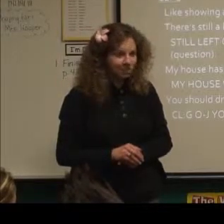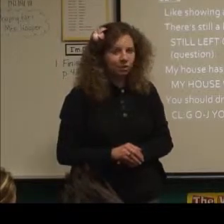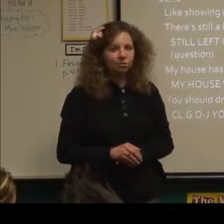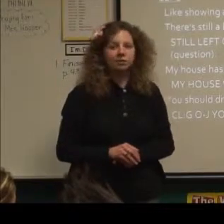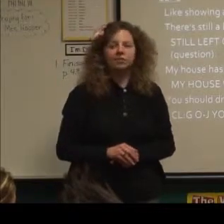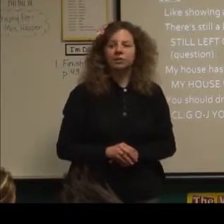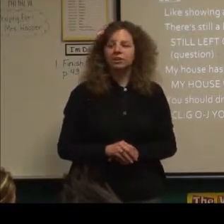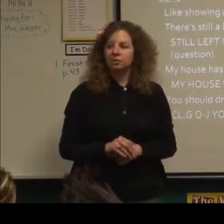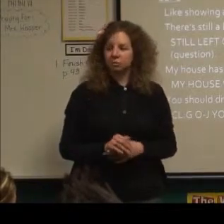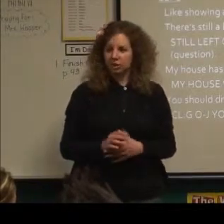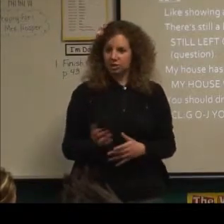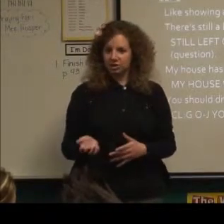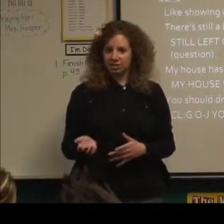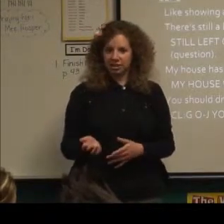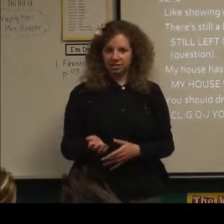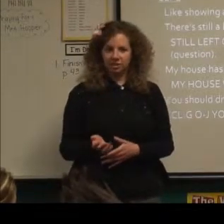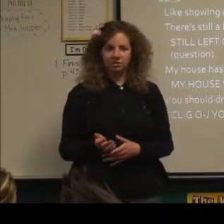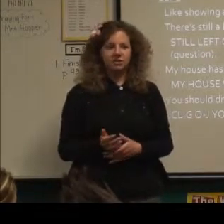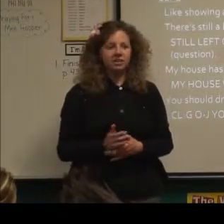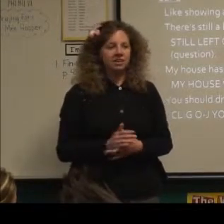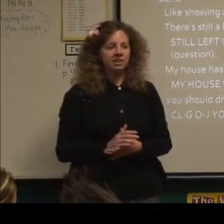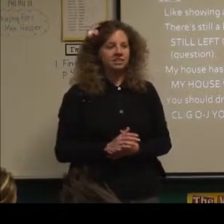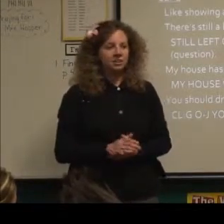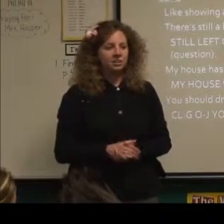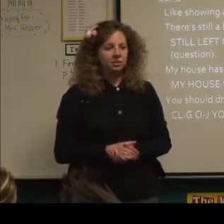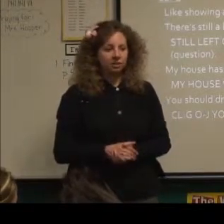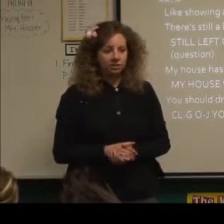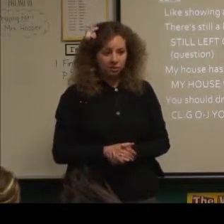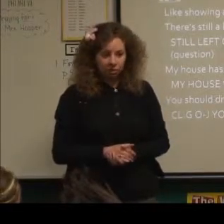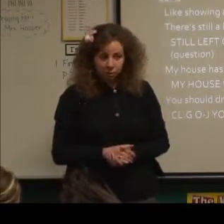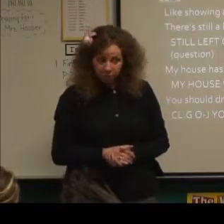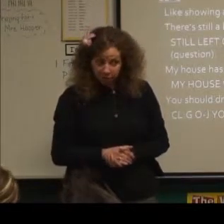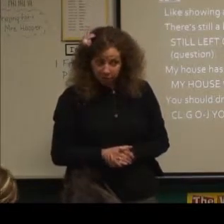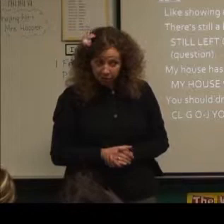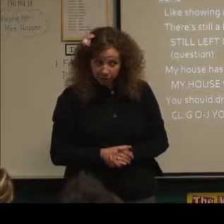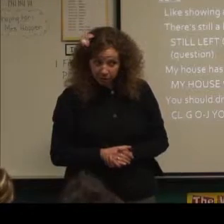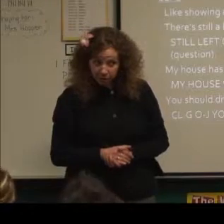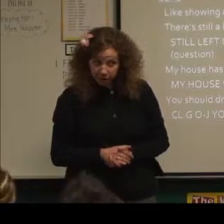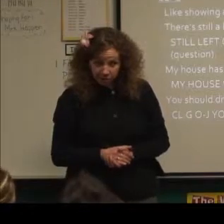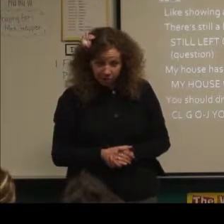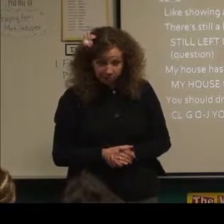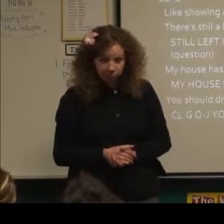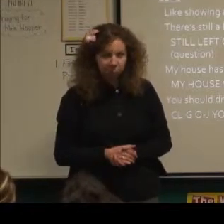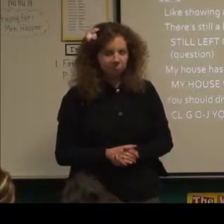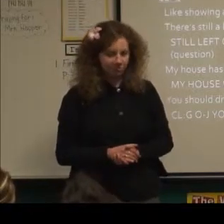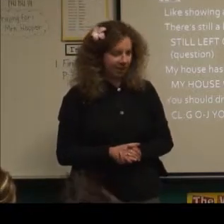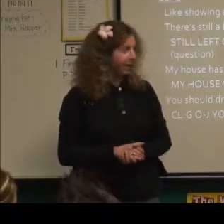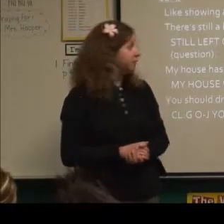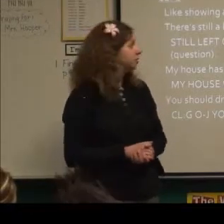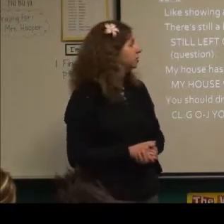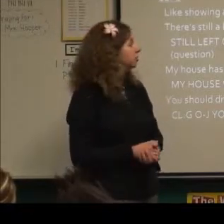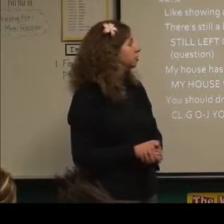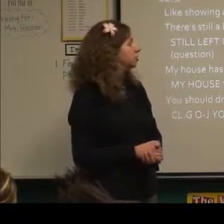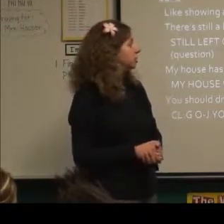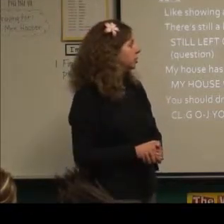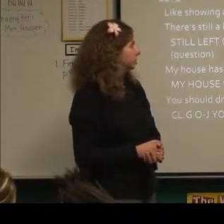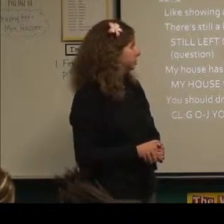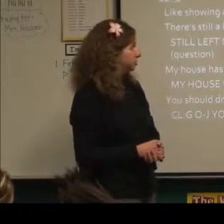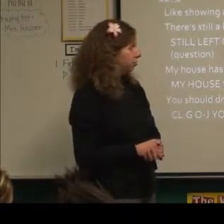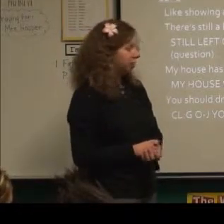So whenever you ask a question, sign language, in ASL, then you'll lean forward a little bit and raise your eyebrows. Okay? So, you want